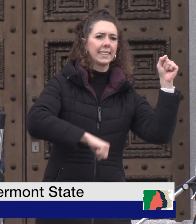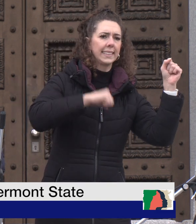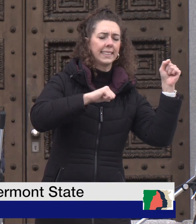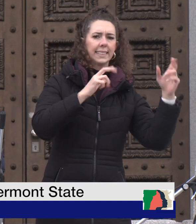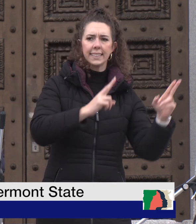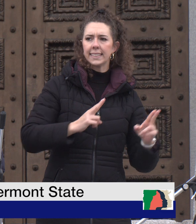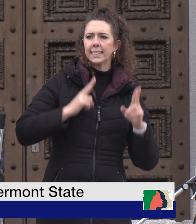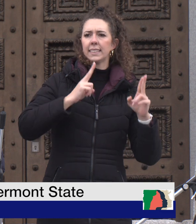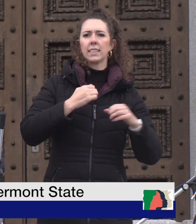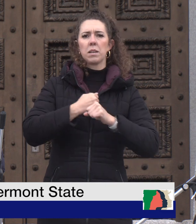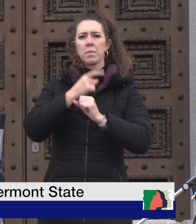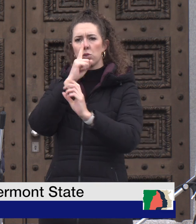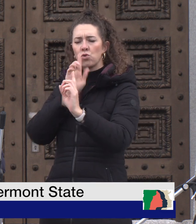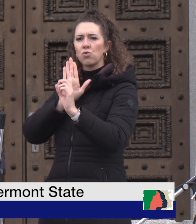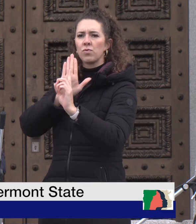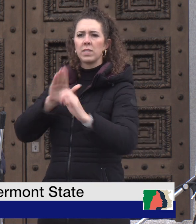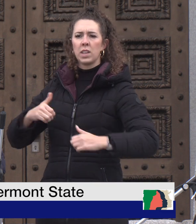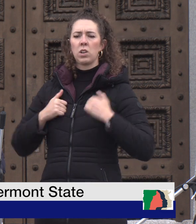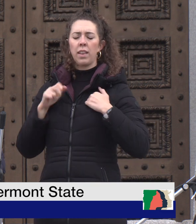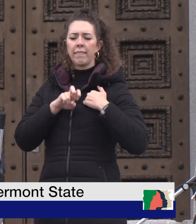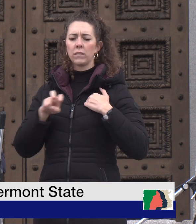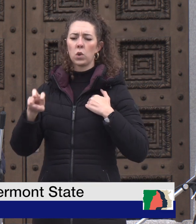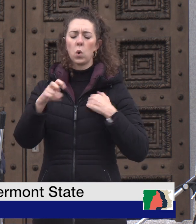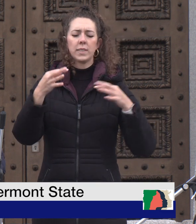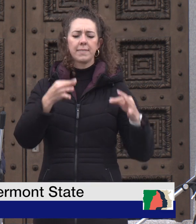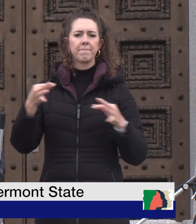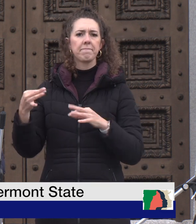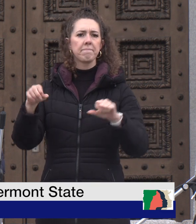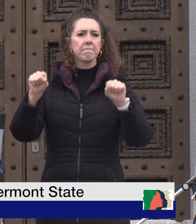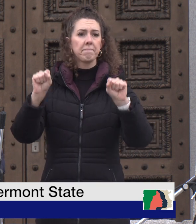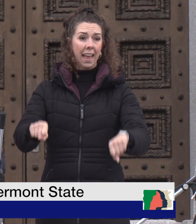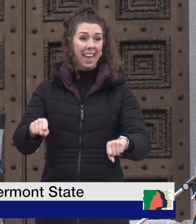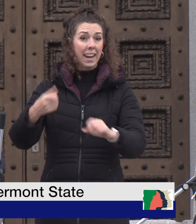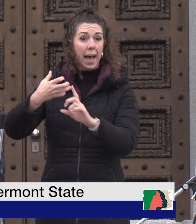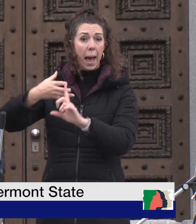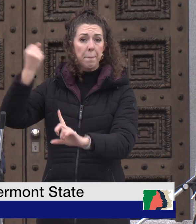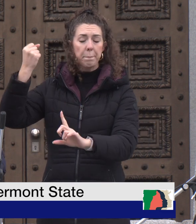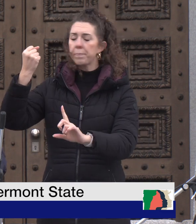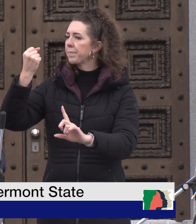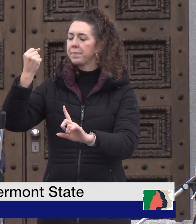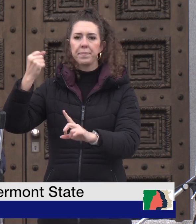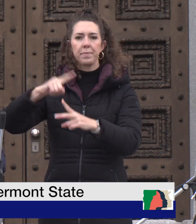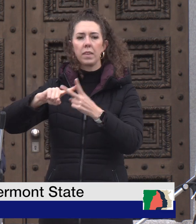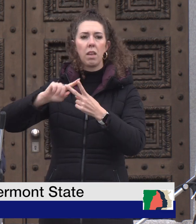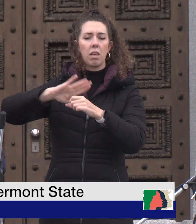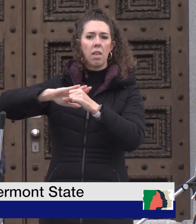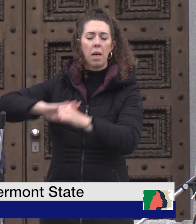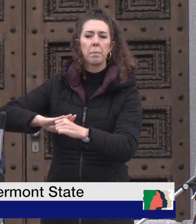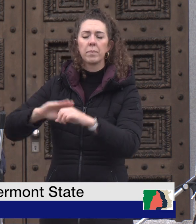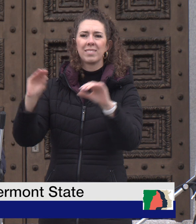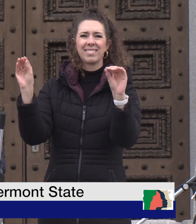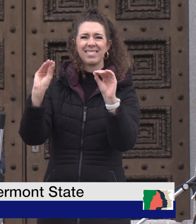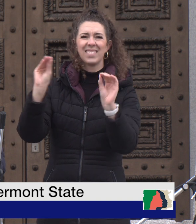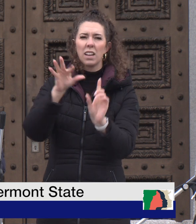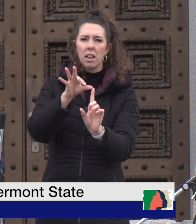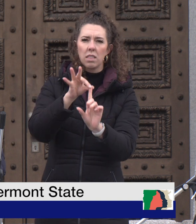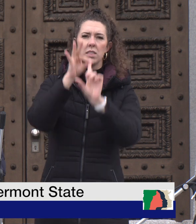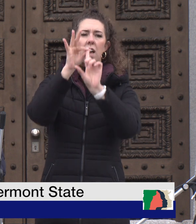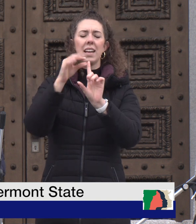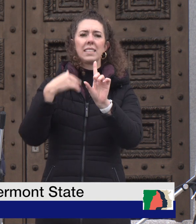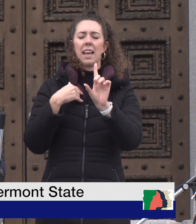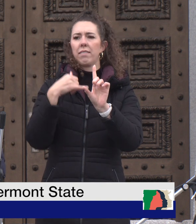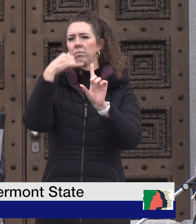determine one's own life course and shall not be denied or infringed unless by a compelling